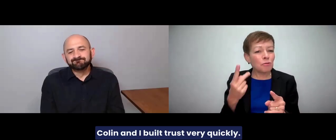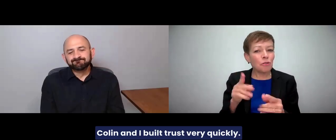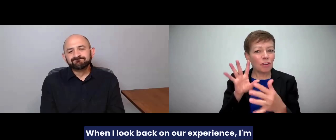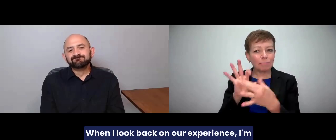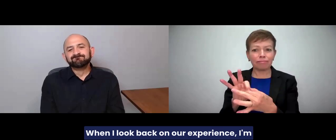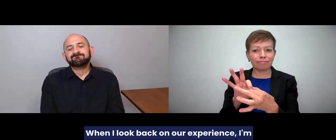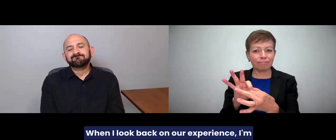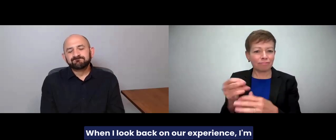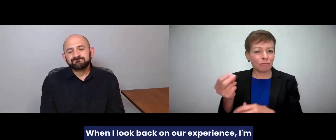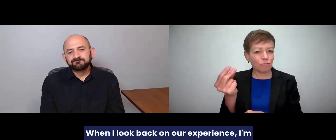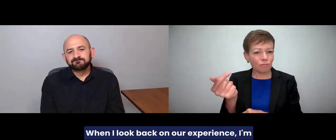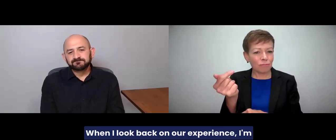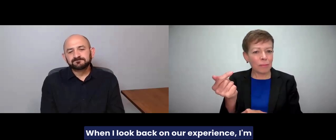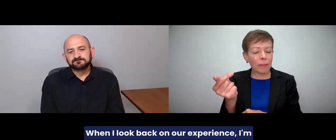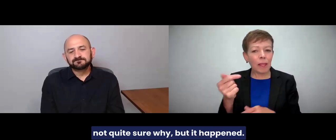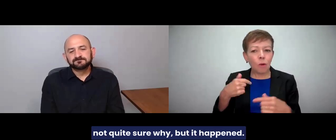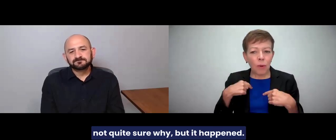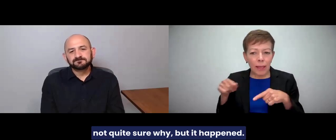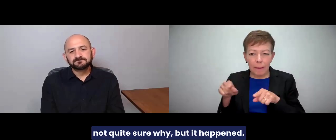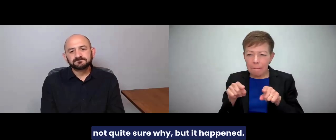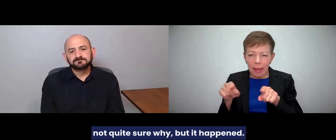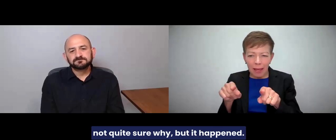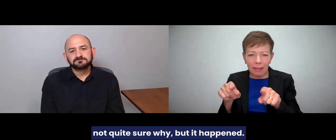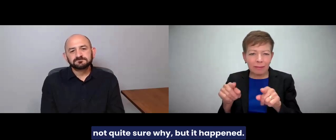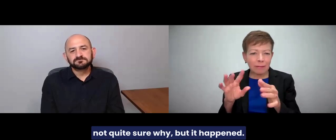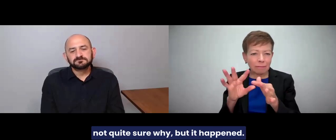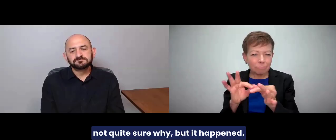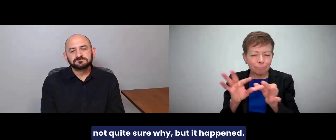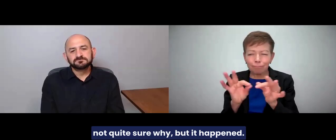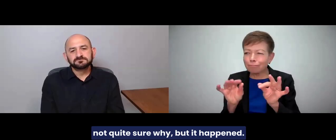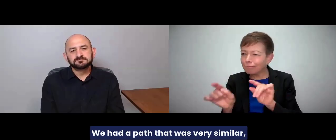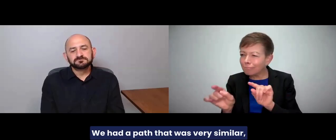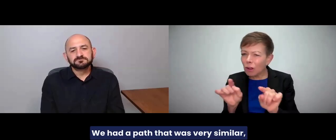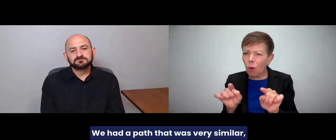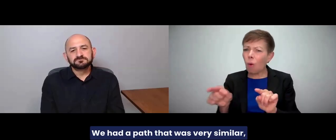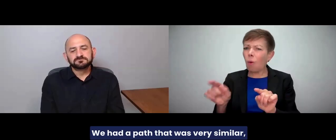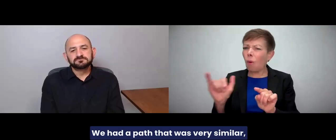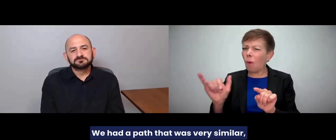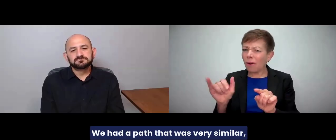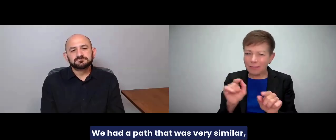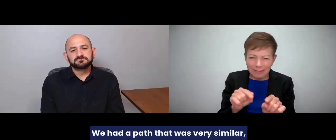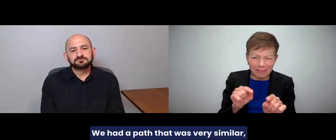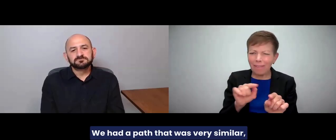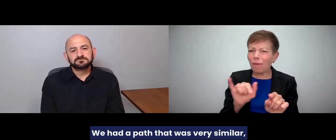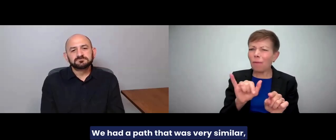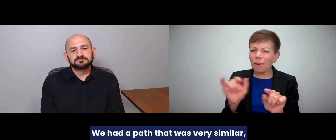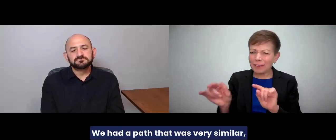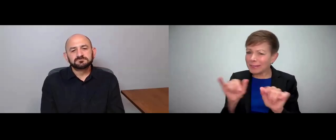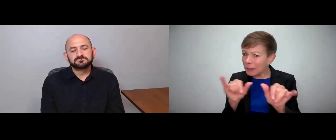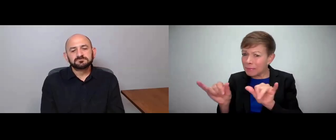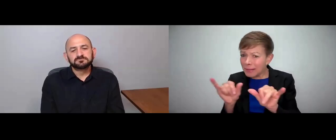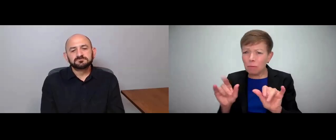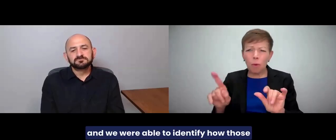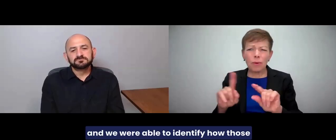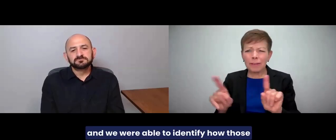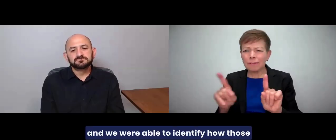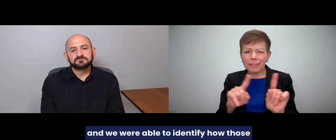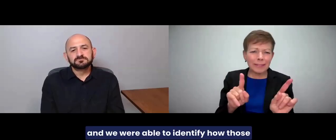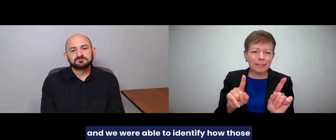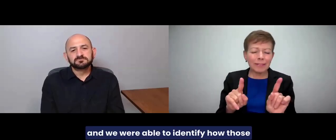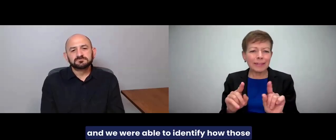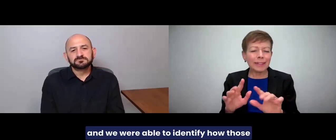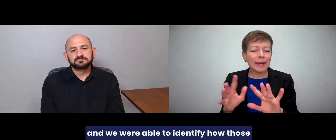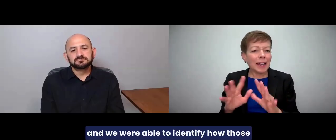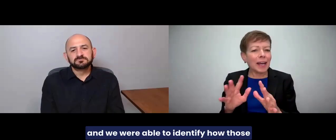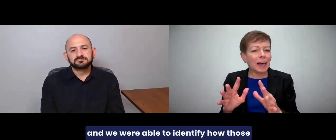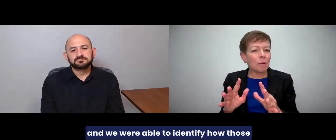very quickly when I look back on our experience. I'm not quite sure why, but it happened. We had a path that was very similar, and we